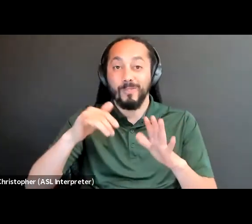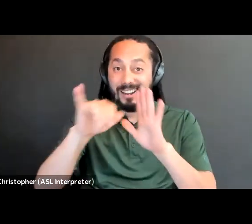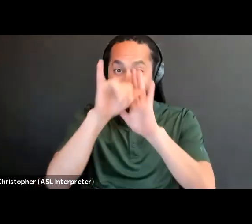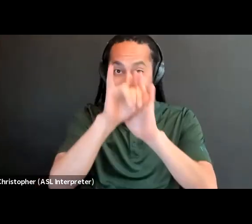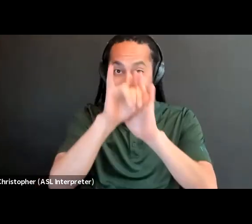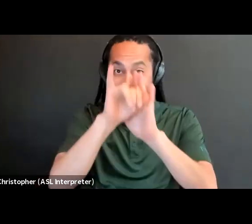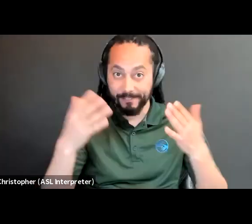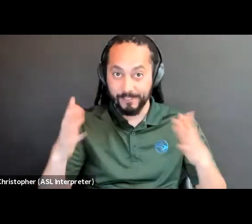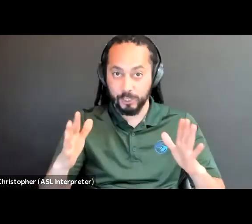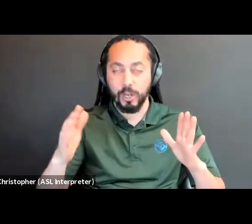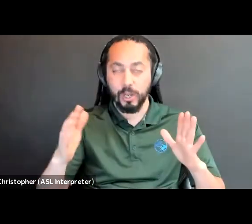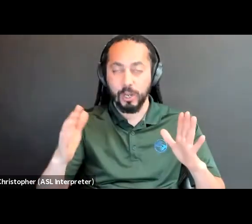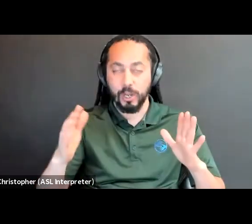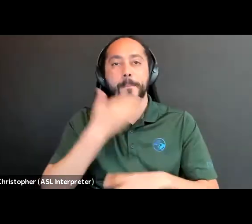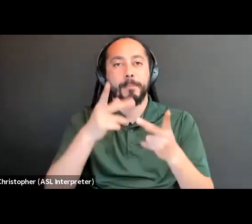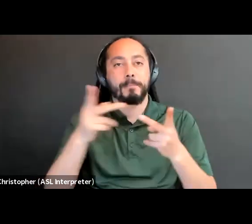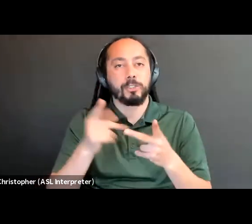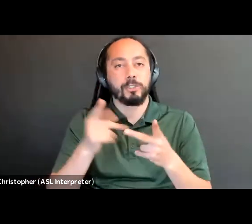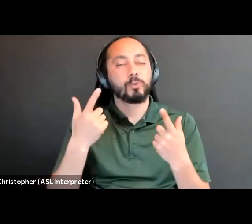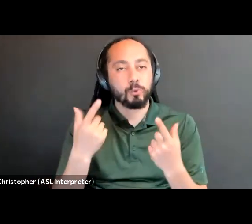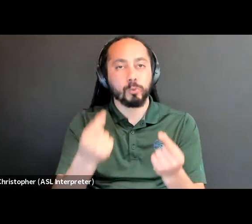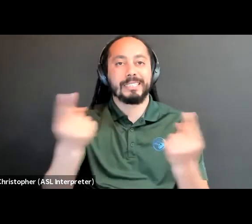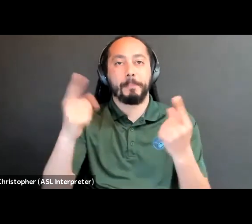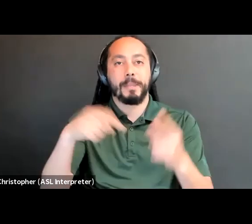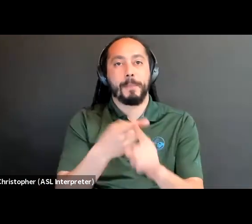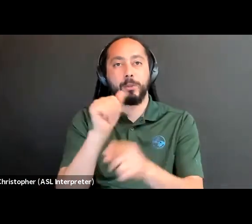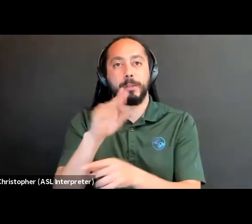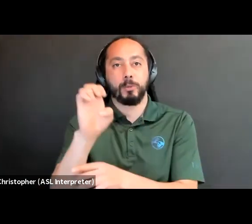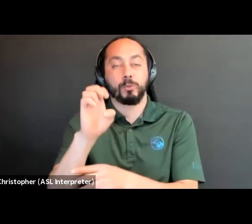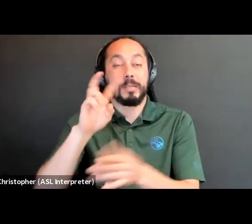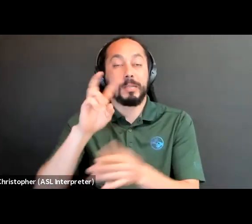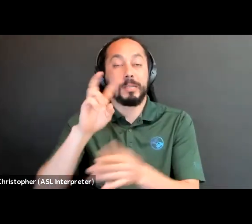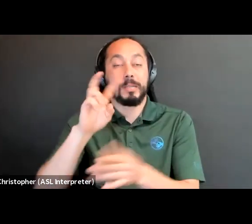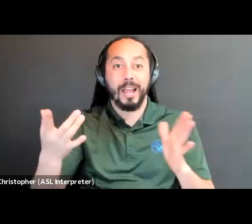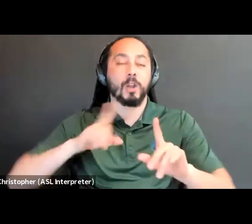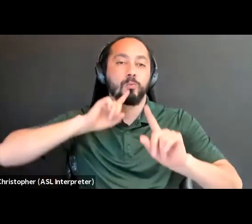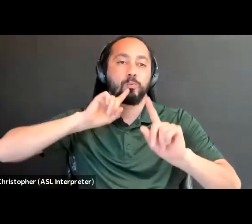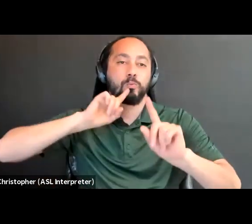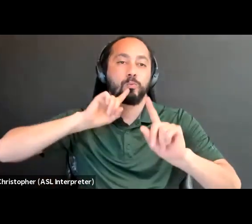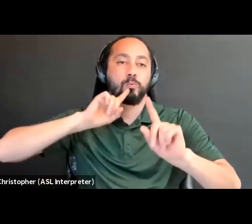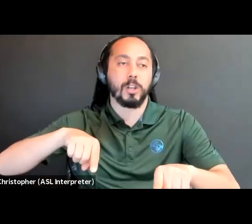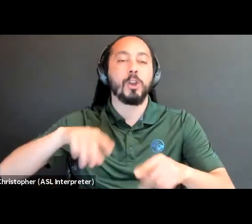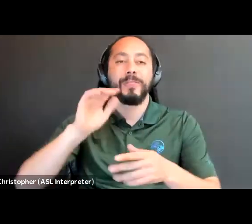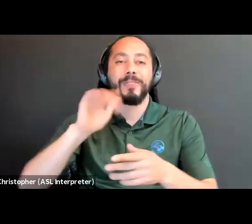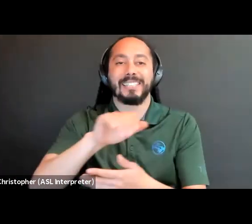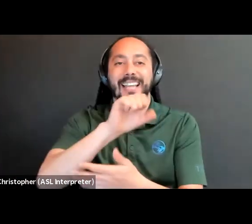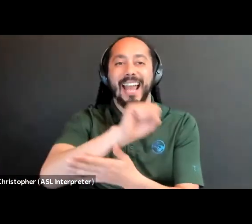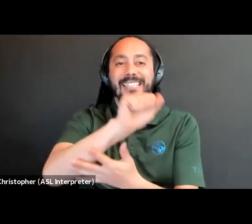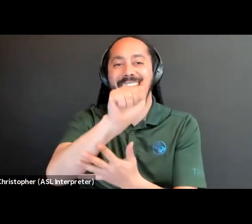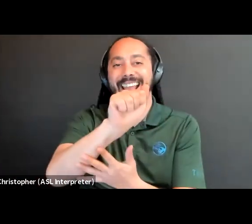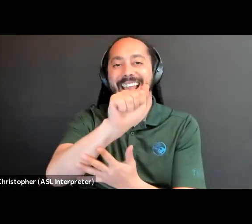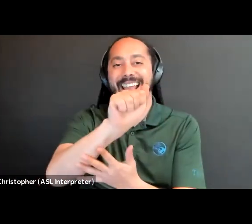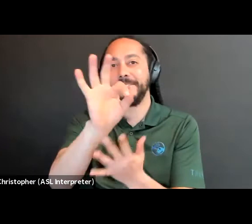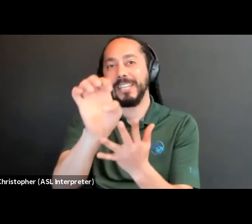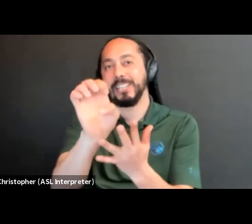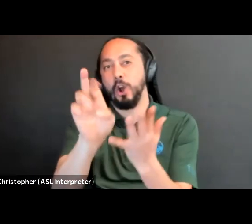is responding. So this approach is accompanied by a bunch of material that can help you